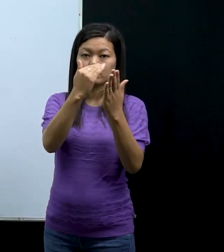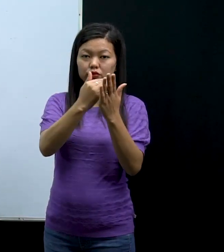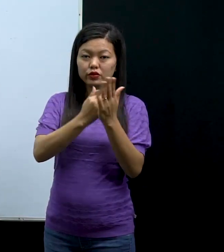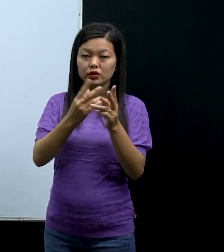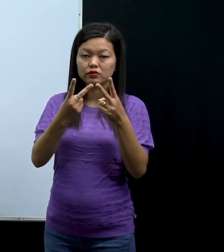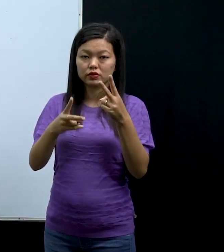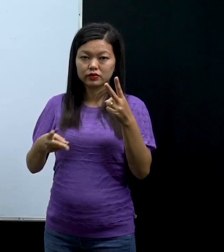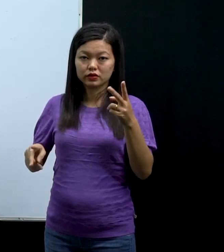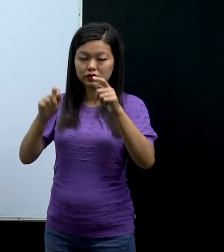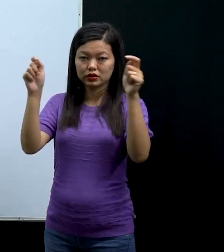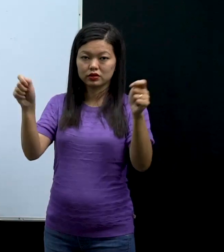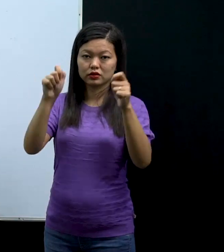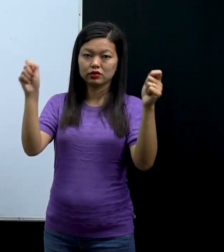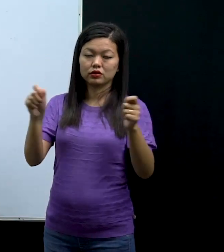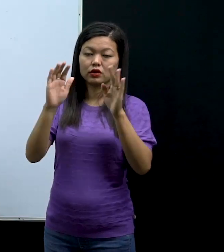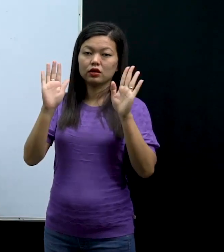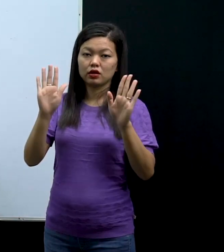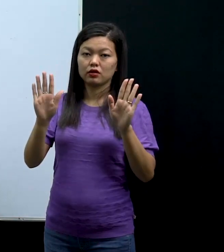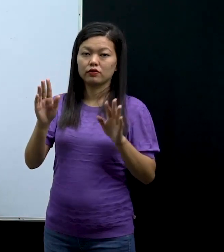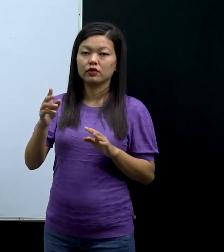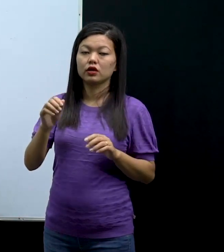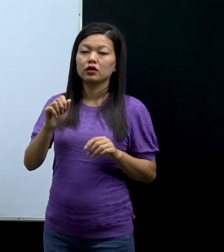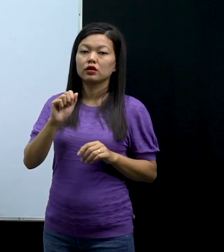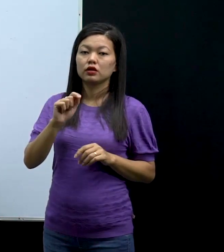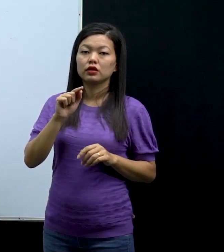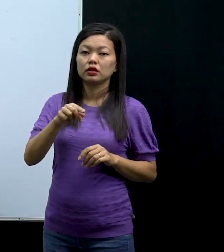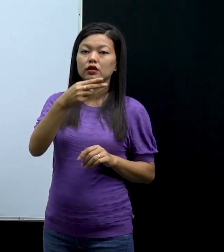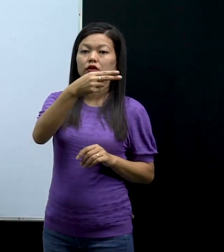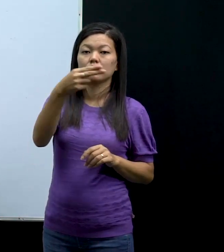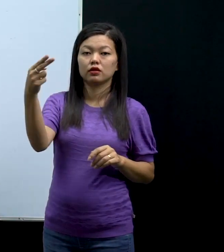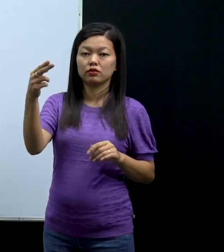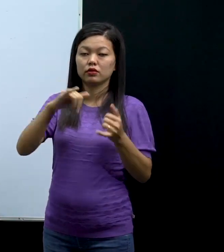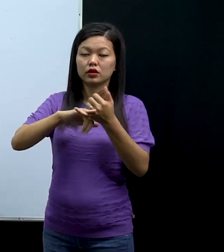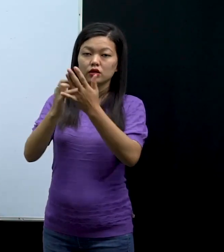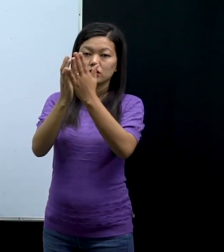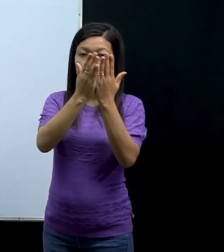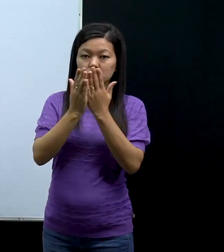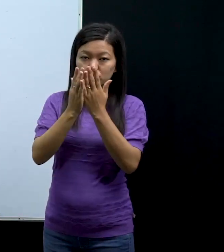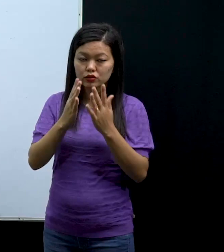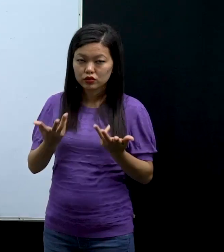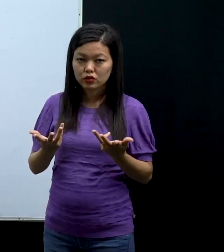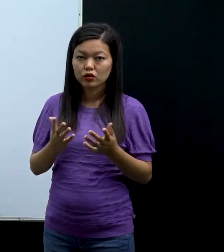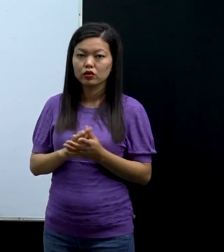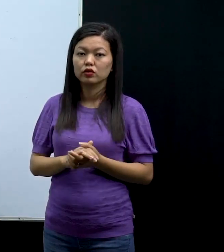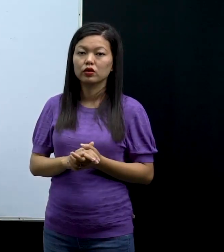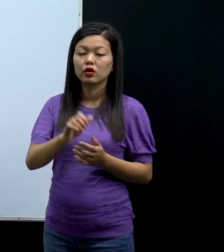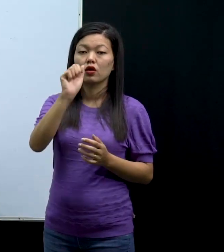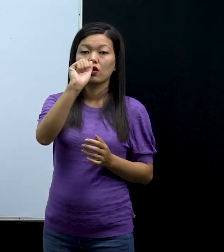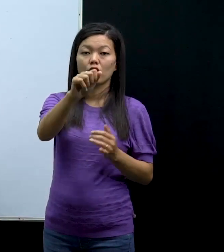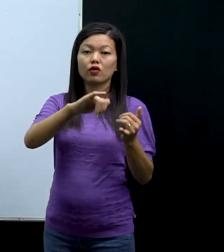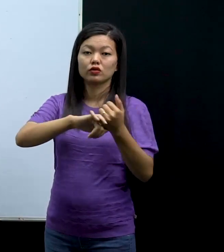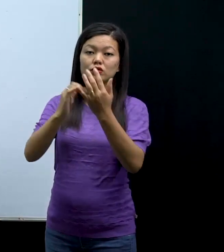can name the organization or name the society, the school. You can imagine of your school's name right